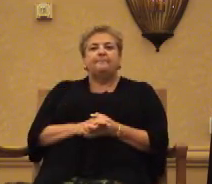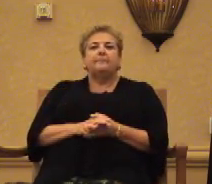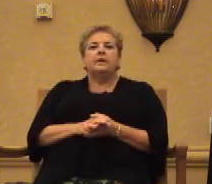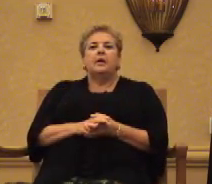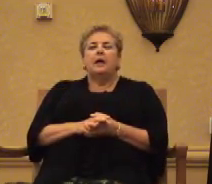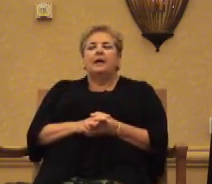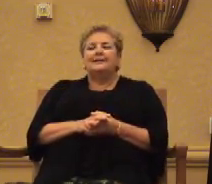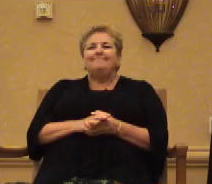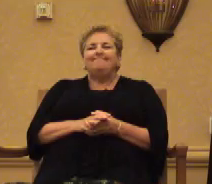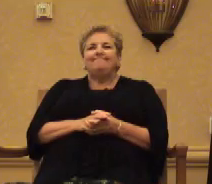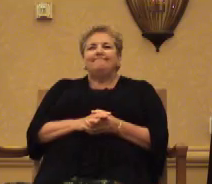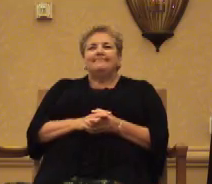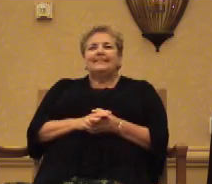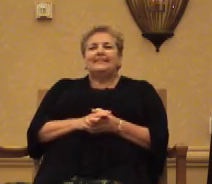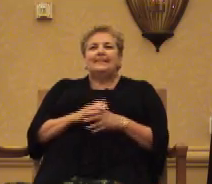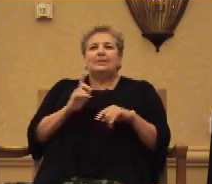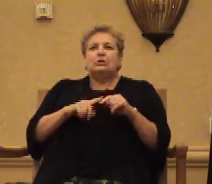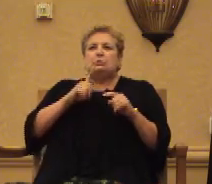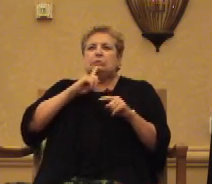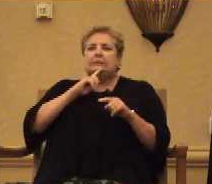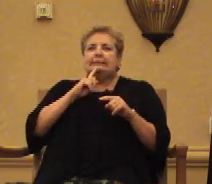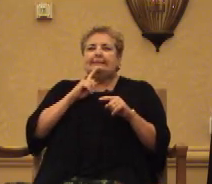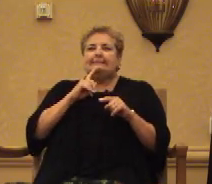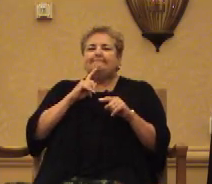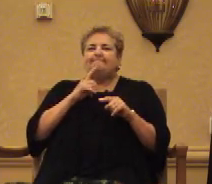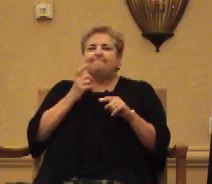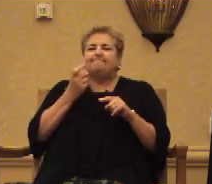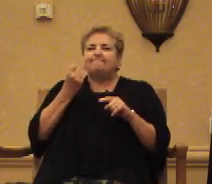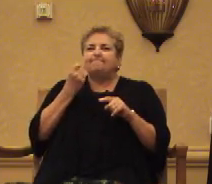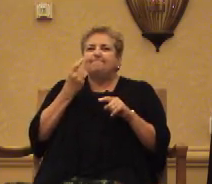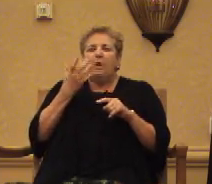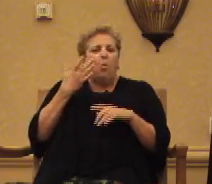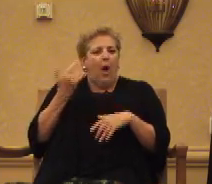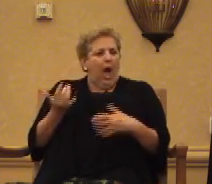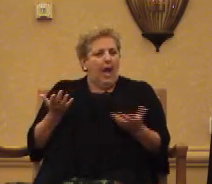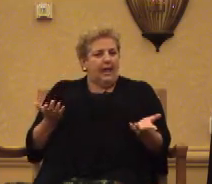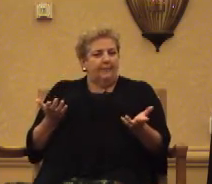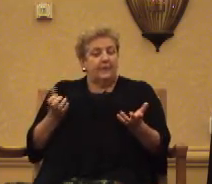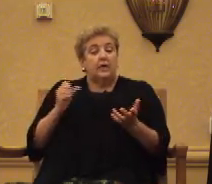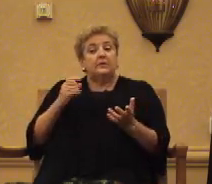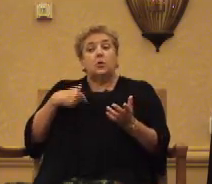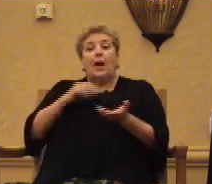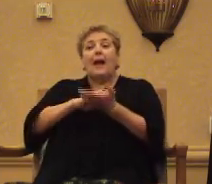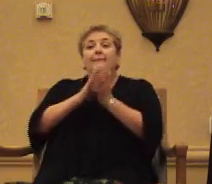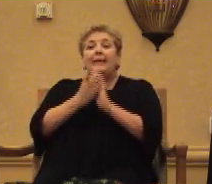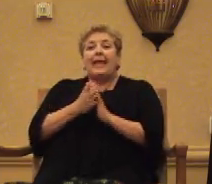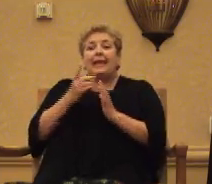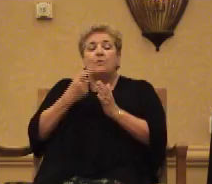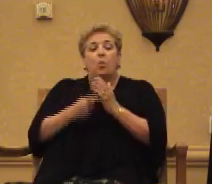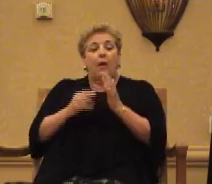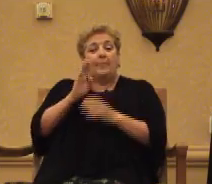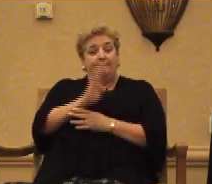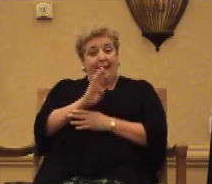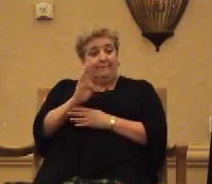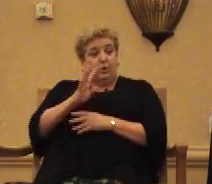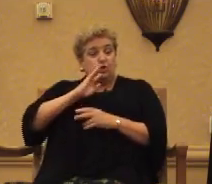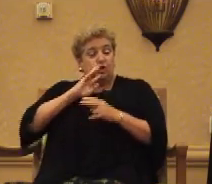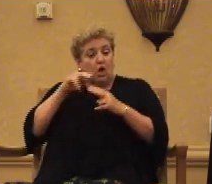couldn't put my finger on why. So I became what it talks about in the big book and into action.